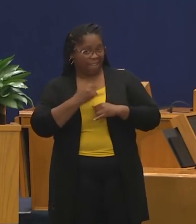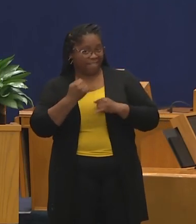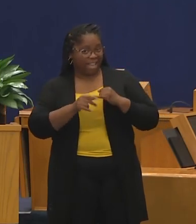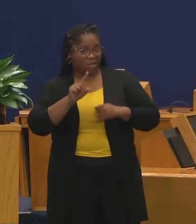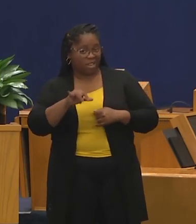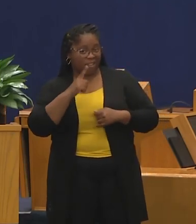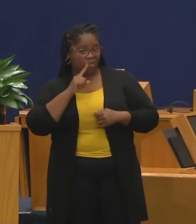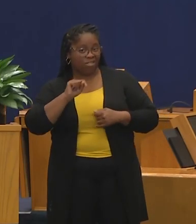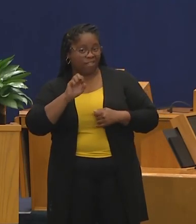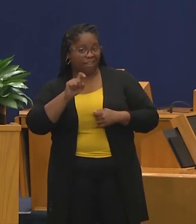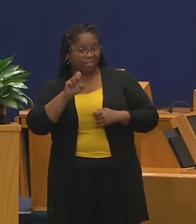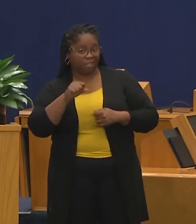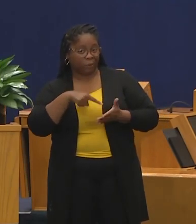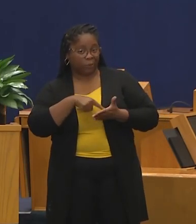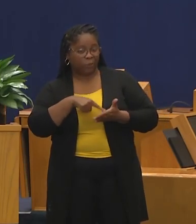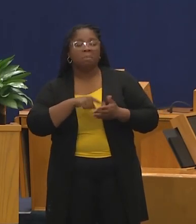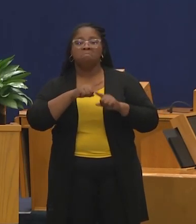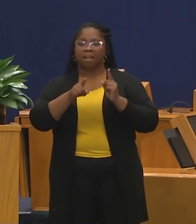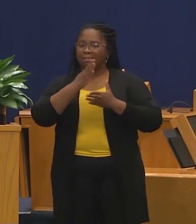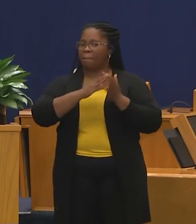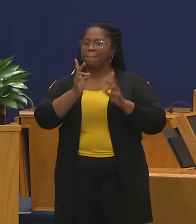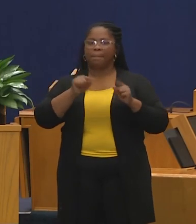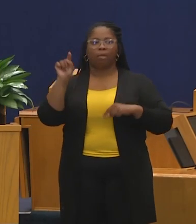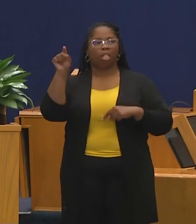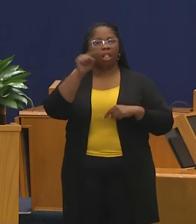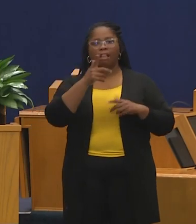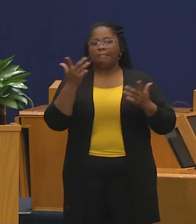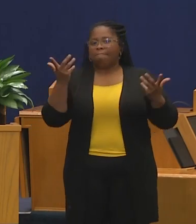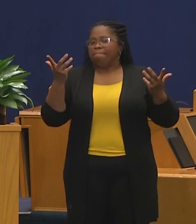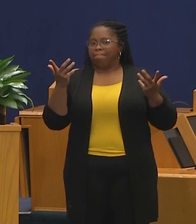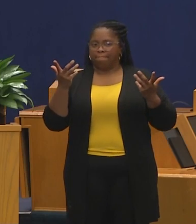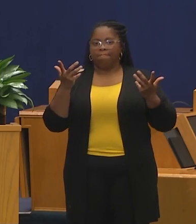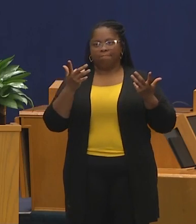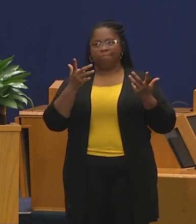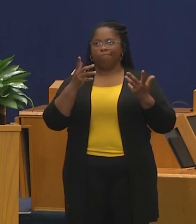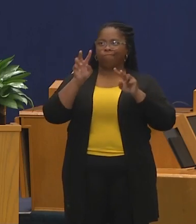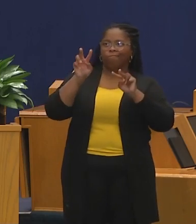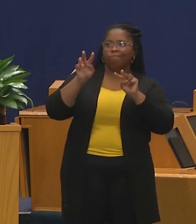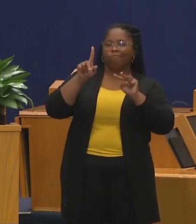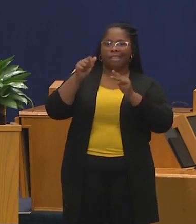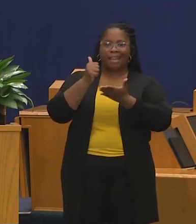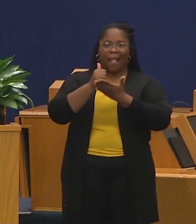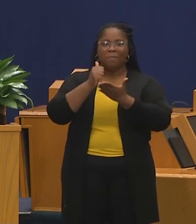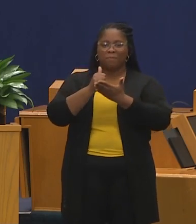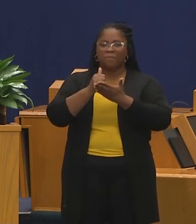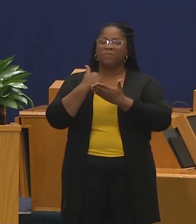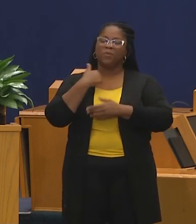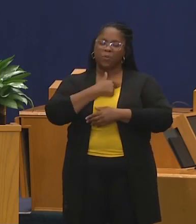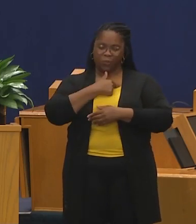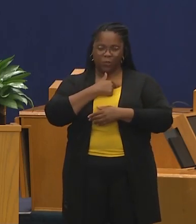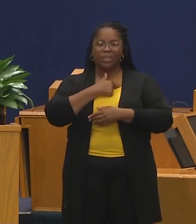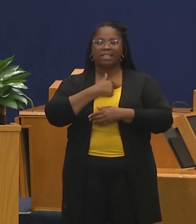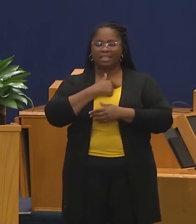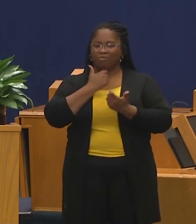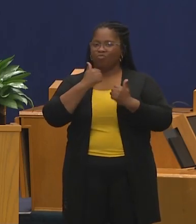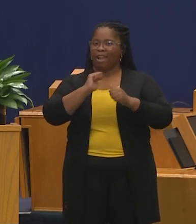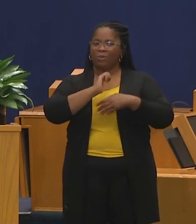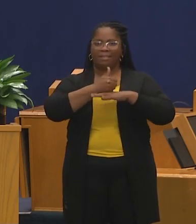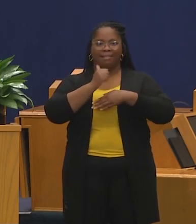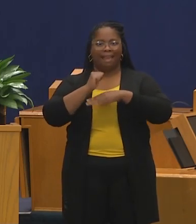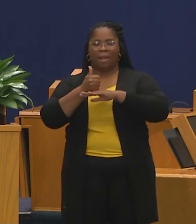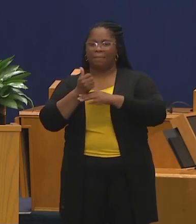for taxes, but we know that there are people that are going to be looking for some type of relief, and we have put as many measures as we can